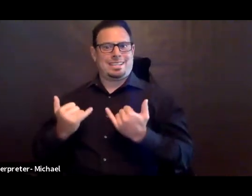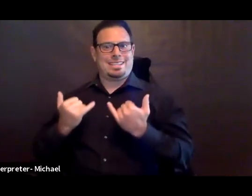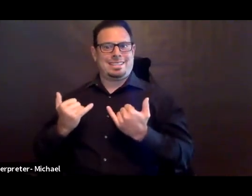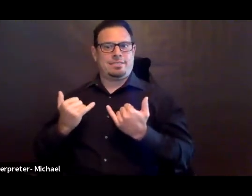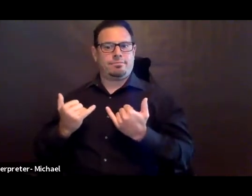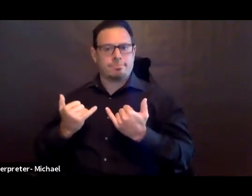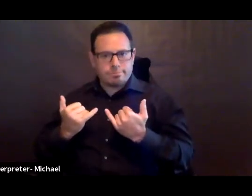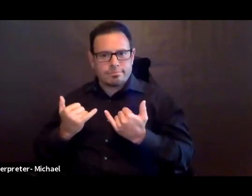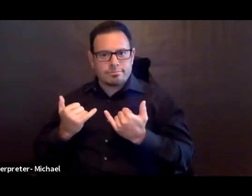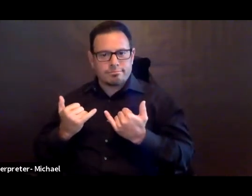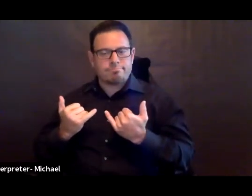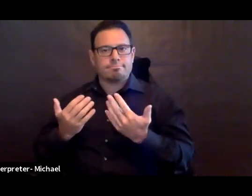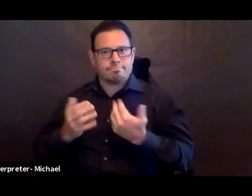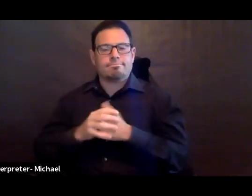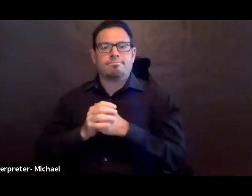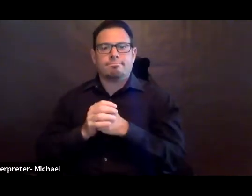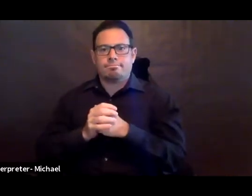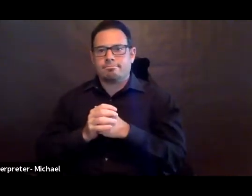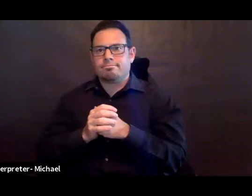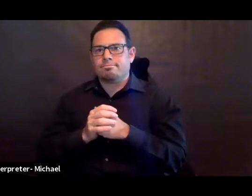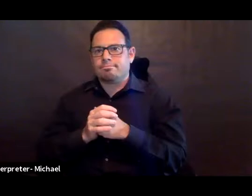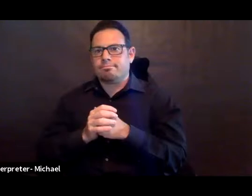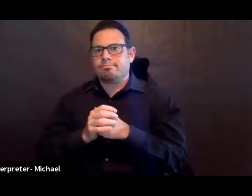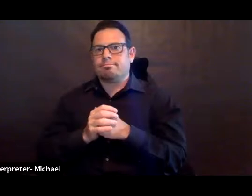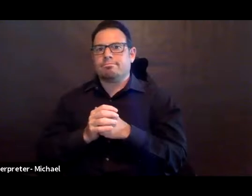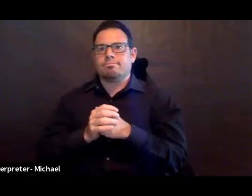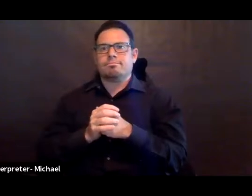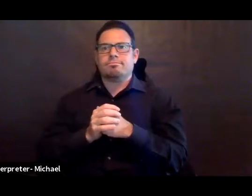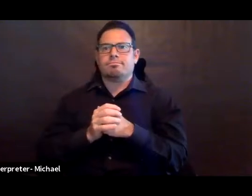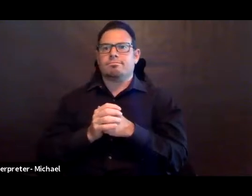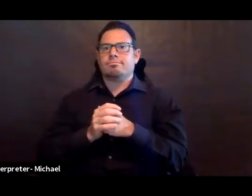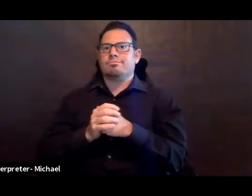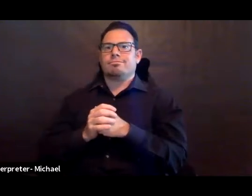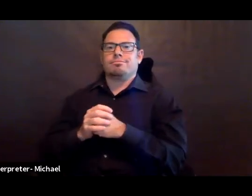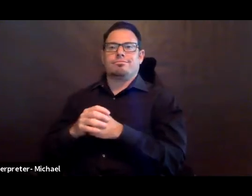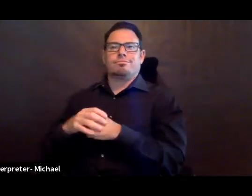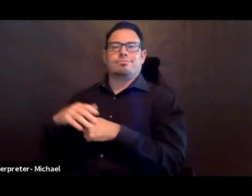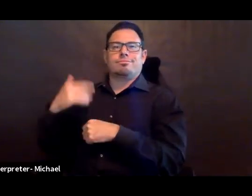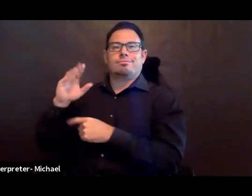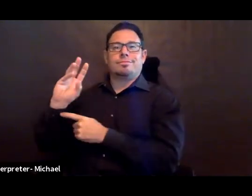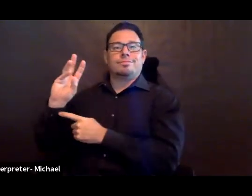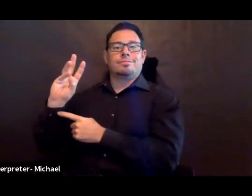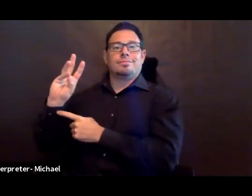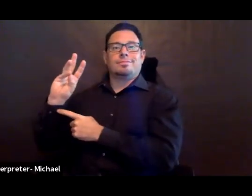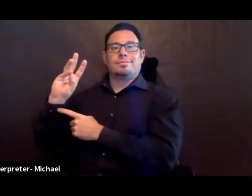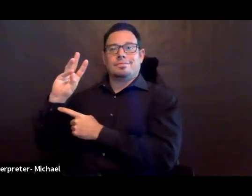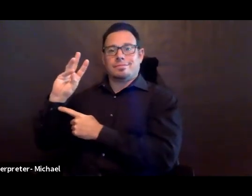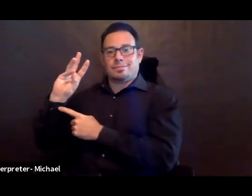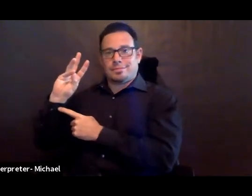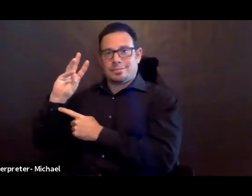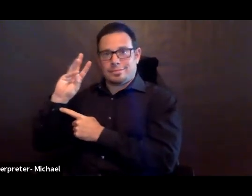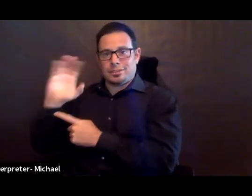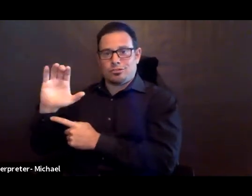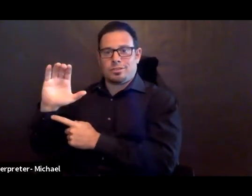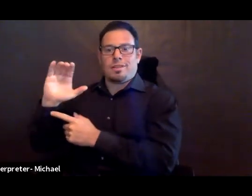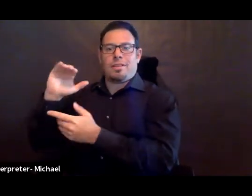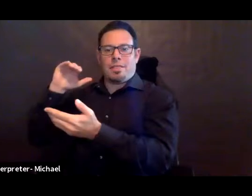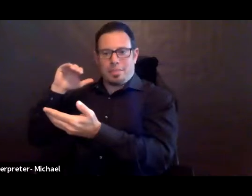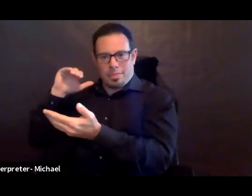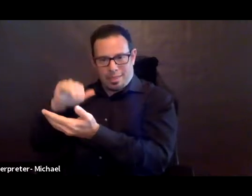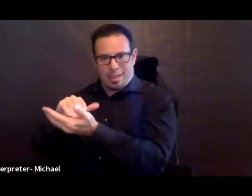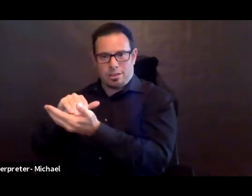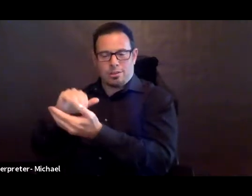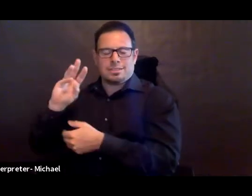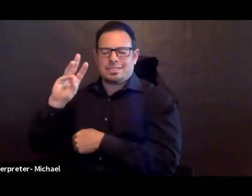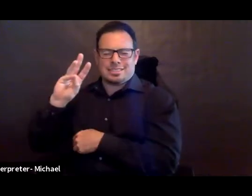609,810 cases since the start of the pandemic. There were 3 deaths in the latest data report,